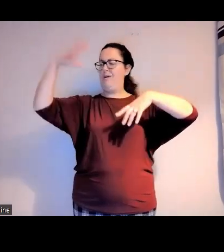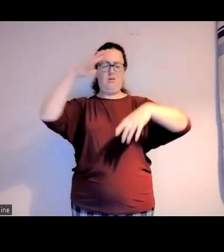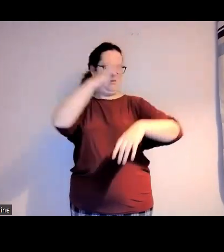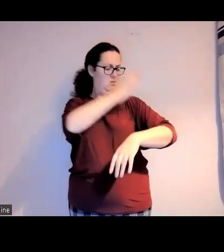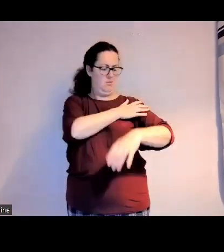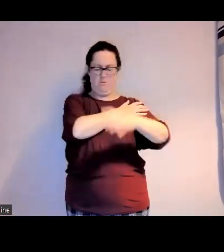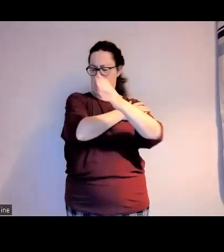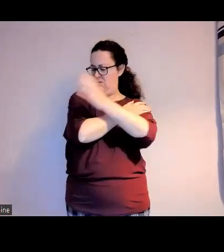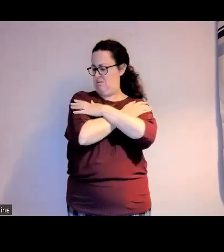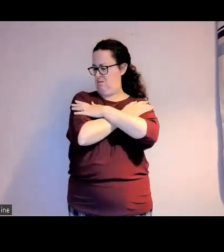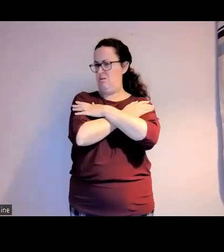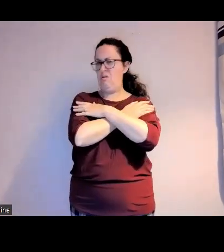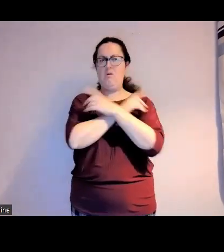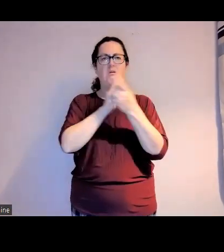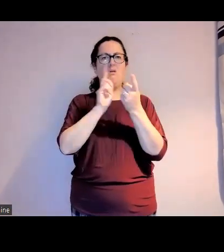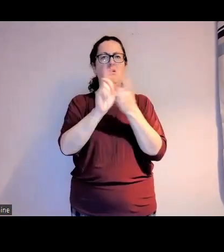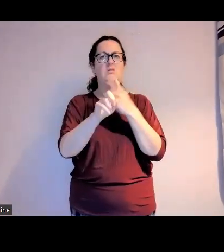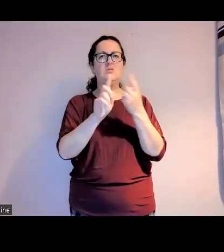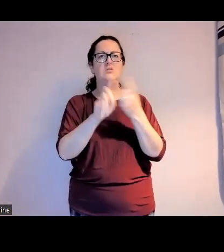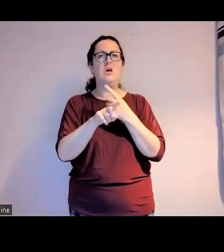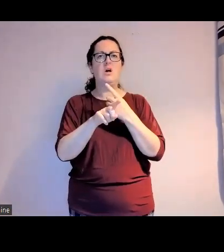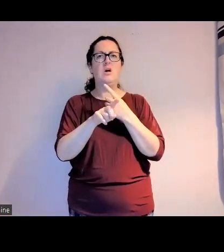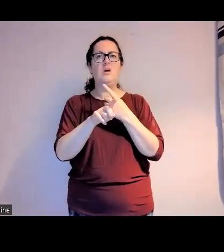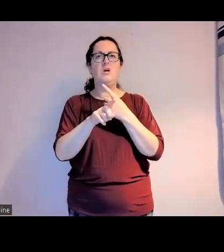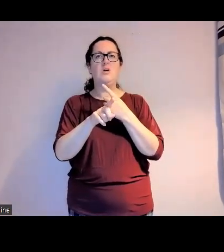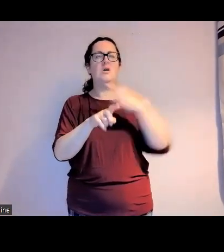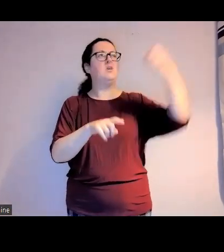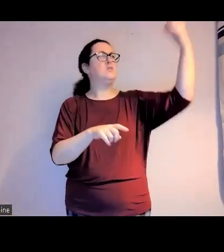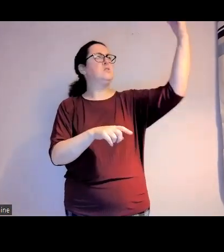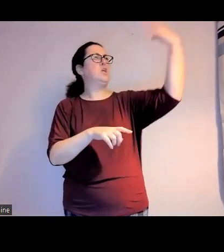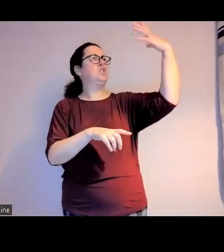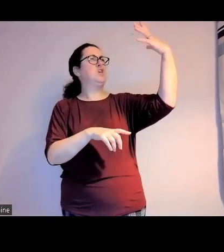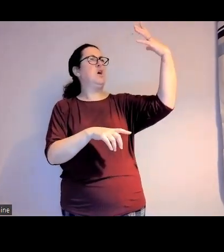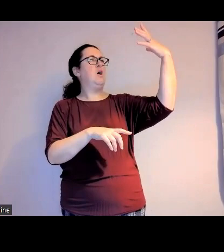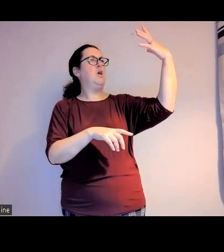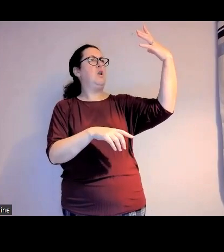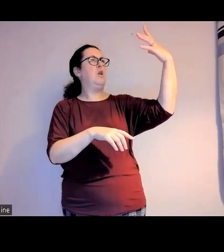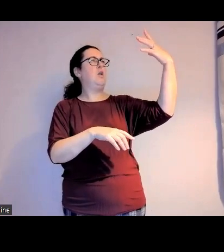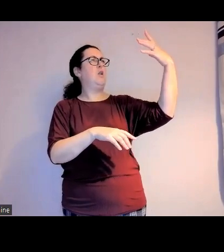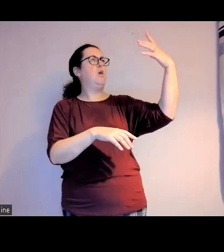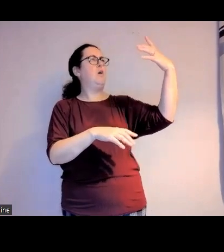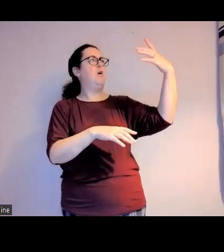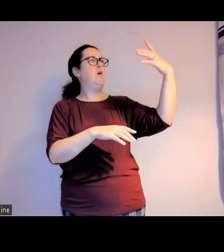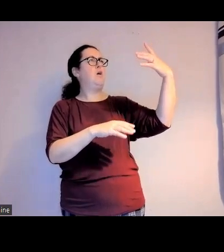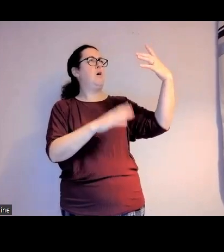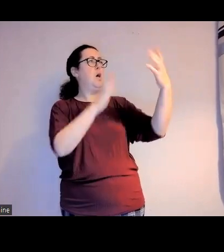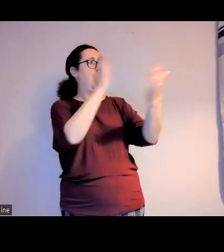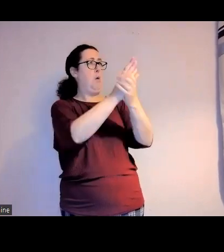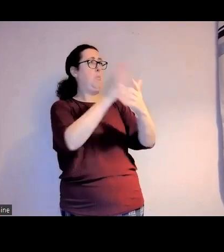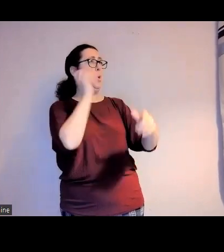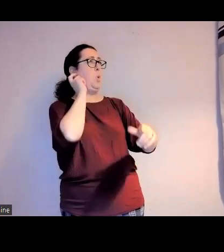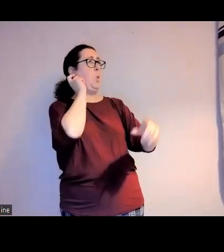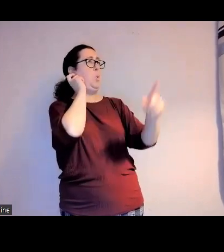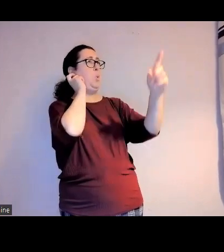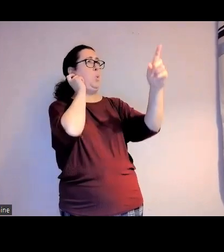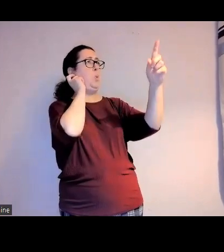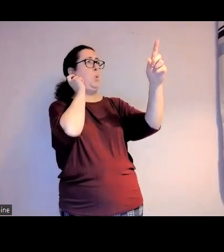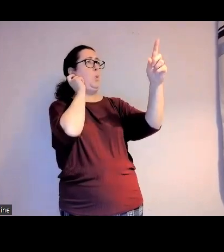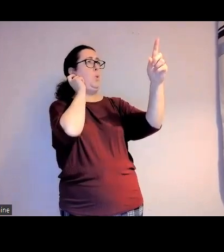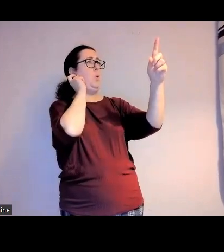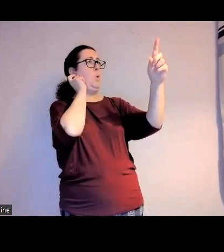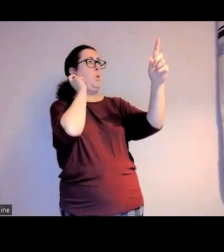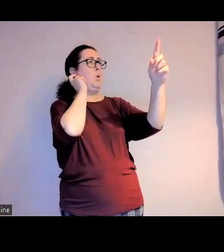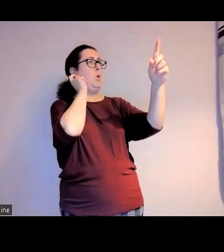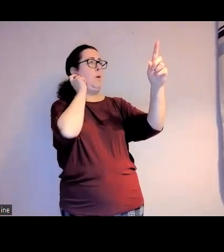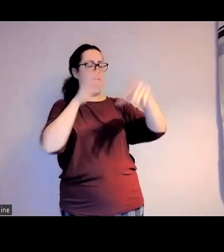answers? Is the sunshine consoling us the real clue? We can go back to some